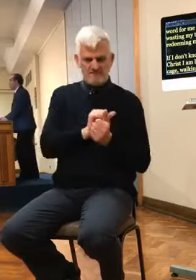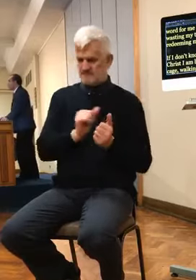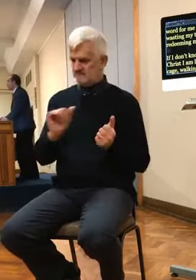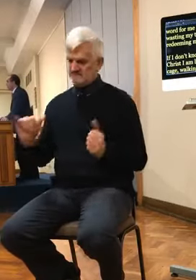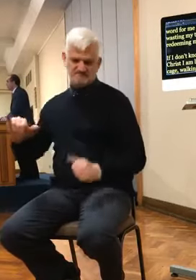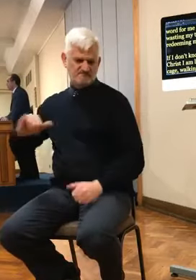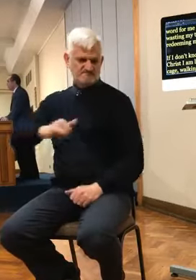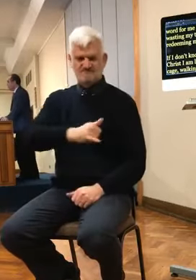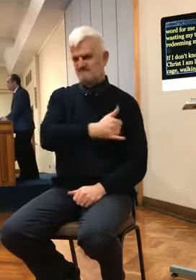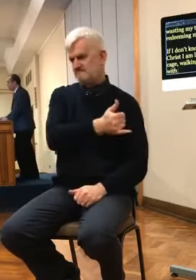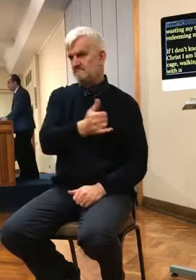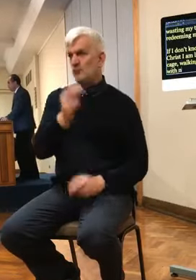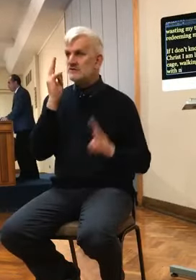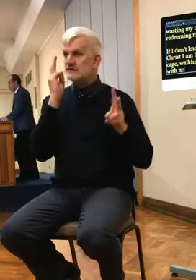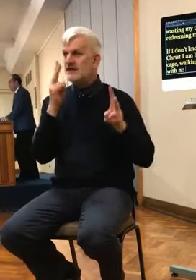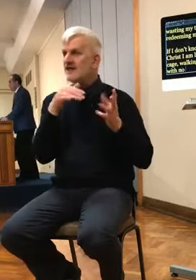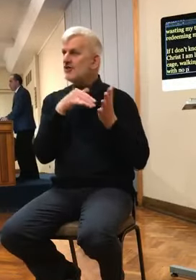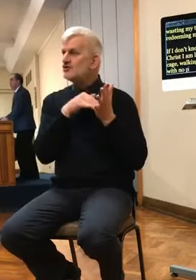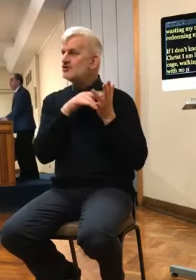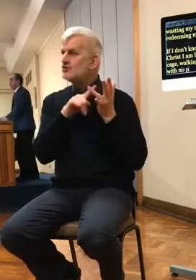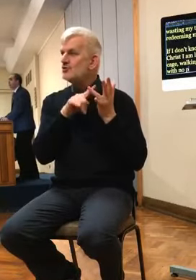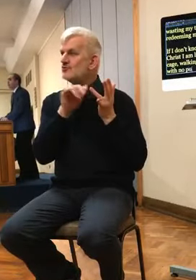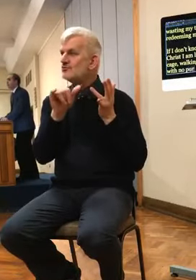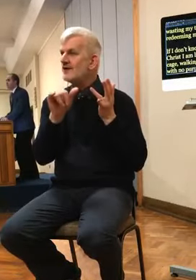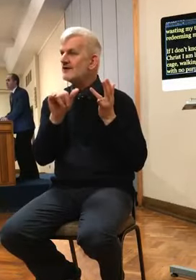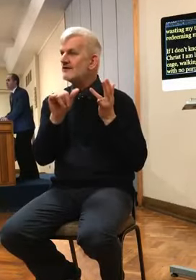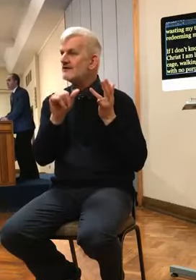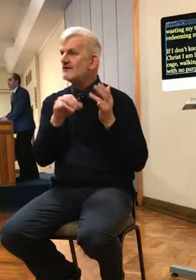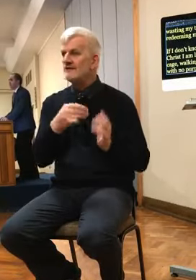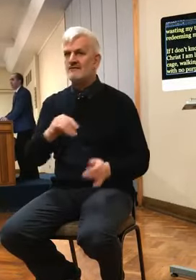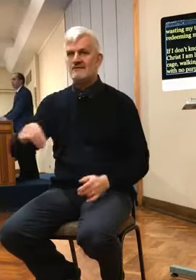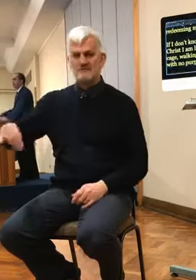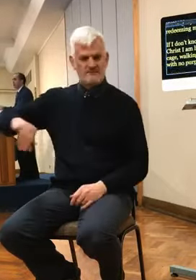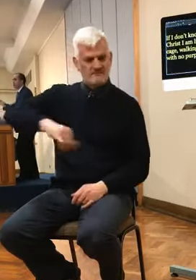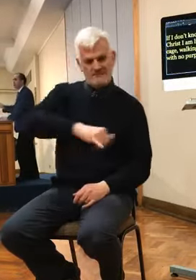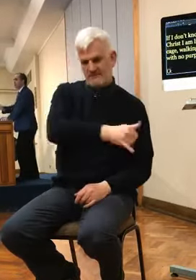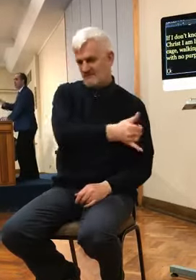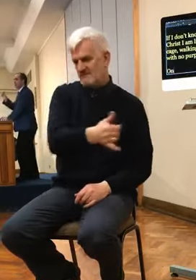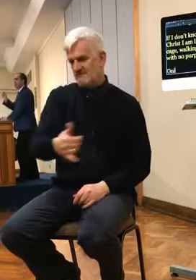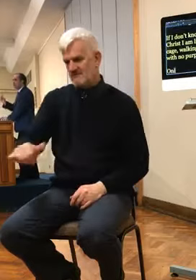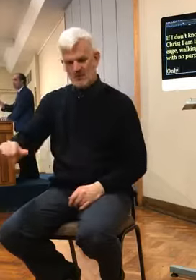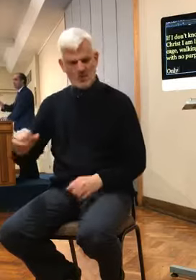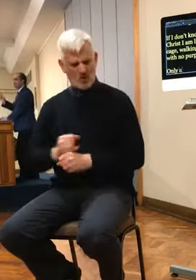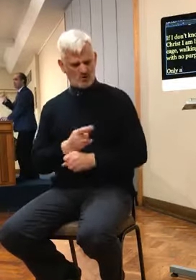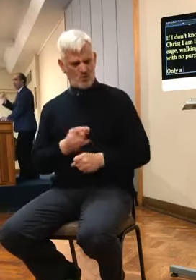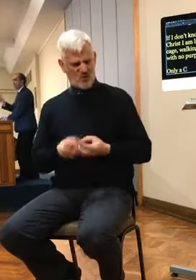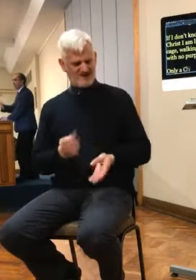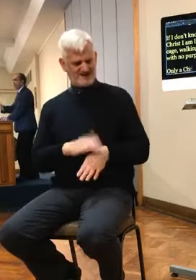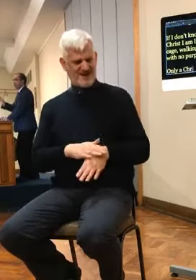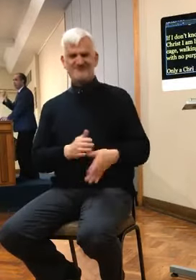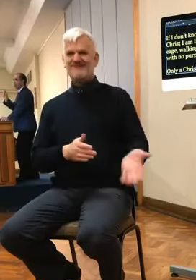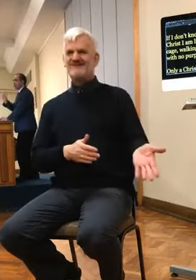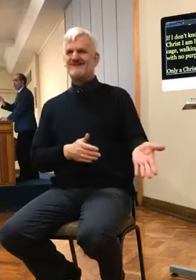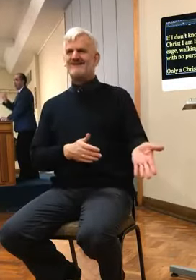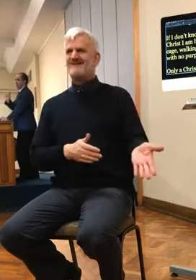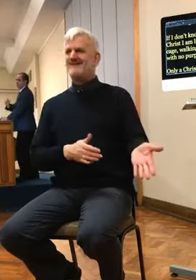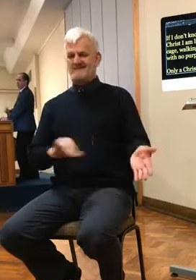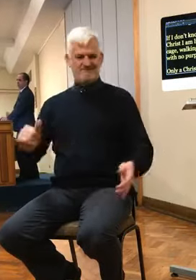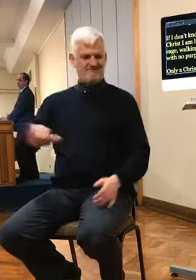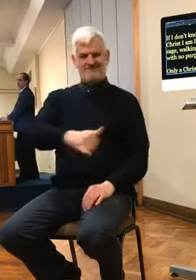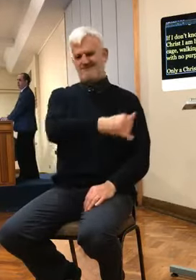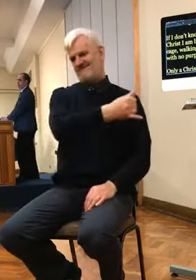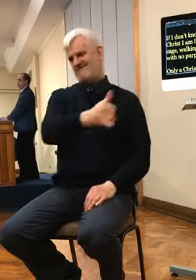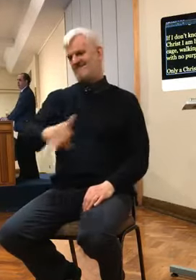Because only the believer can redeem the time. That word can only be applied to a